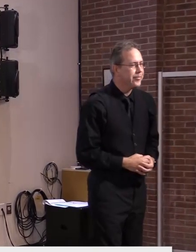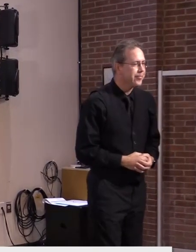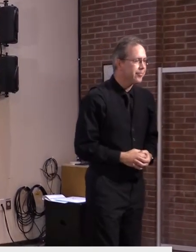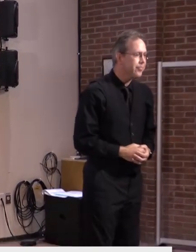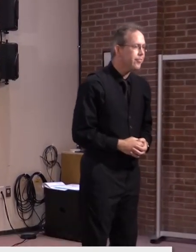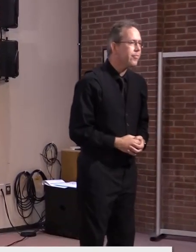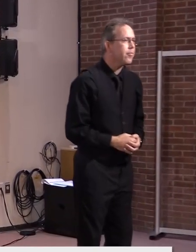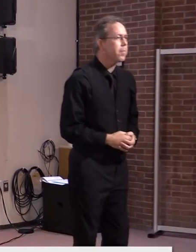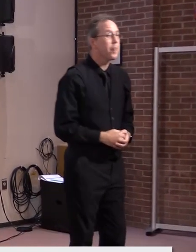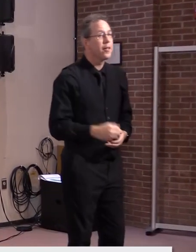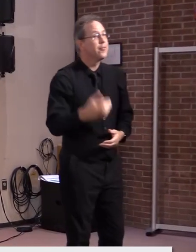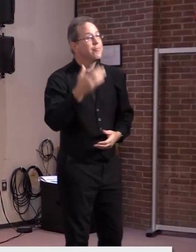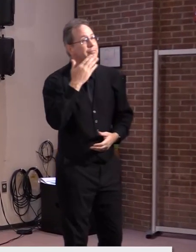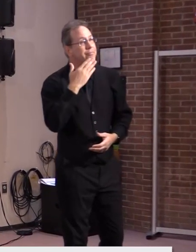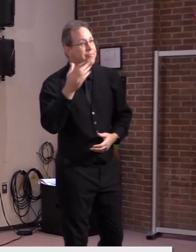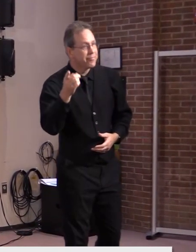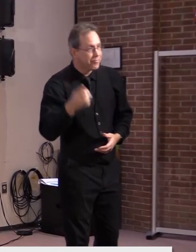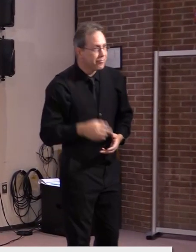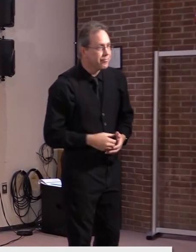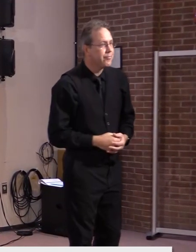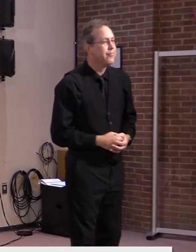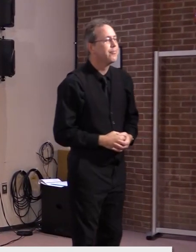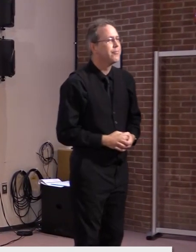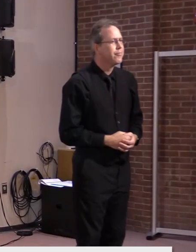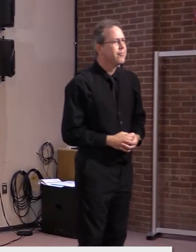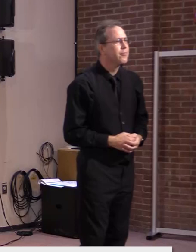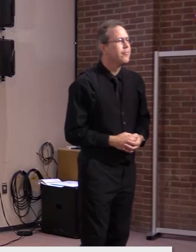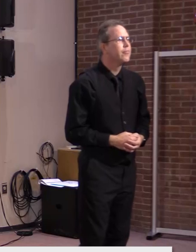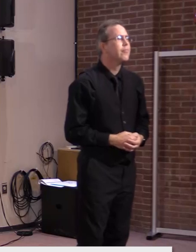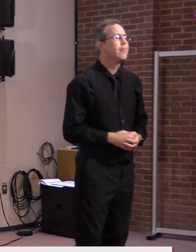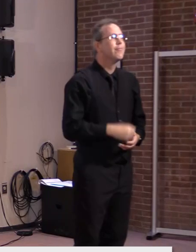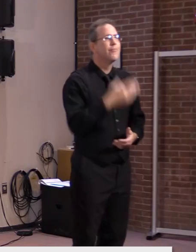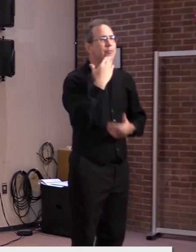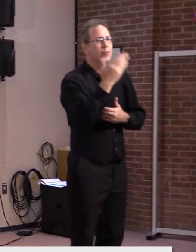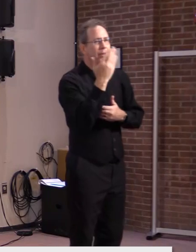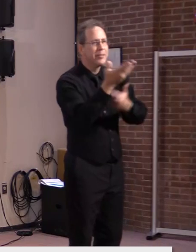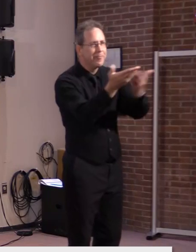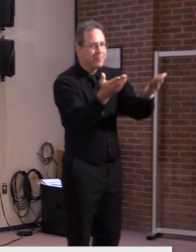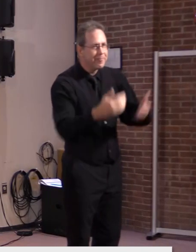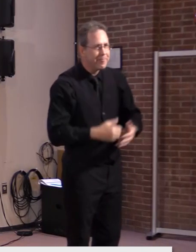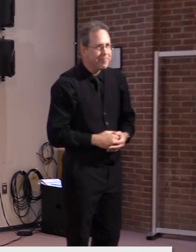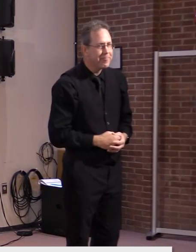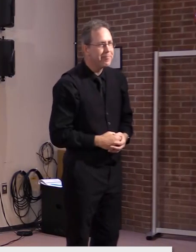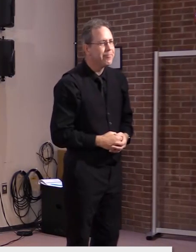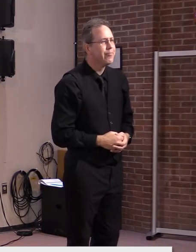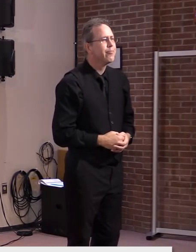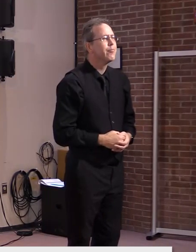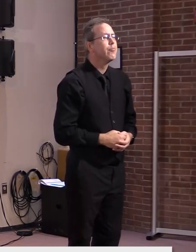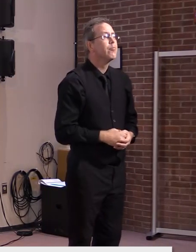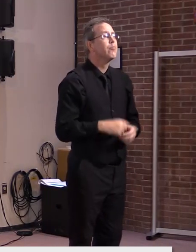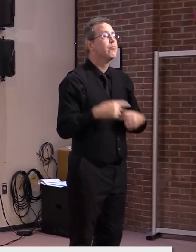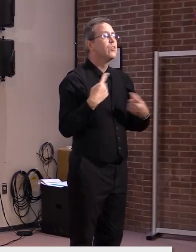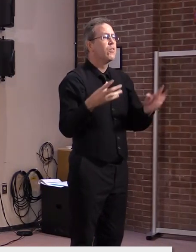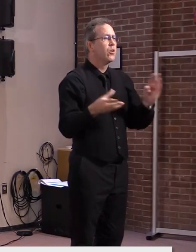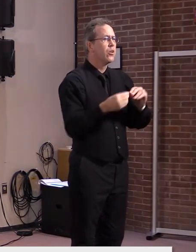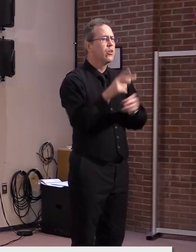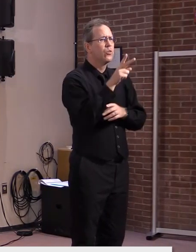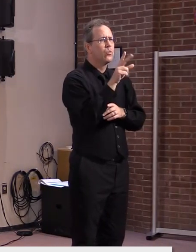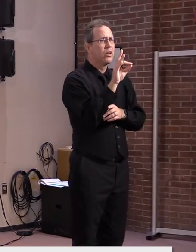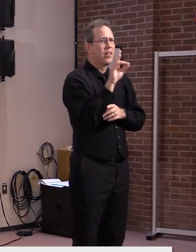Thank you, Secretary French. Good morning, everyone. As of this morning, over 29,000 people have gotten a